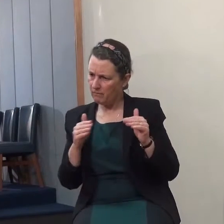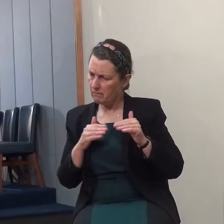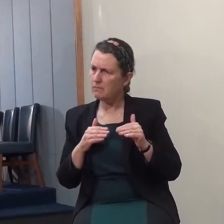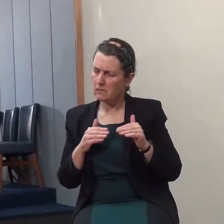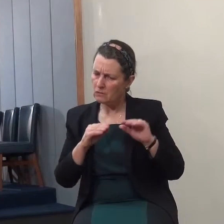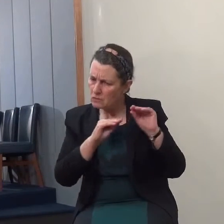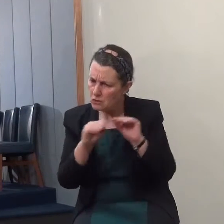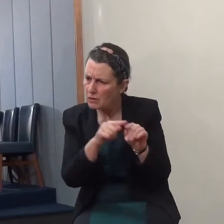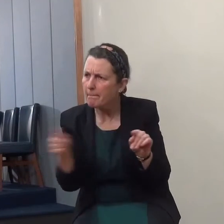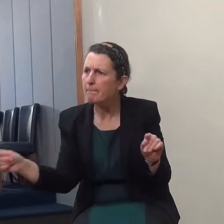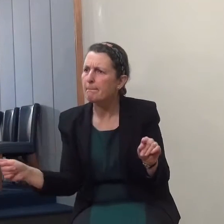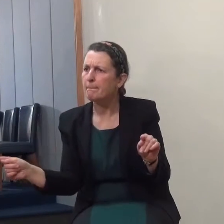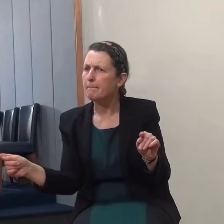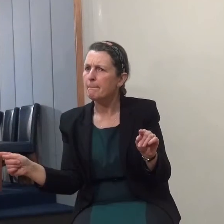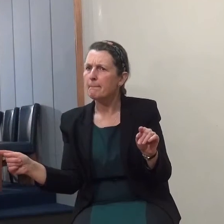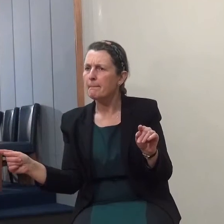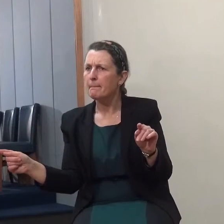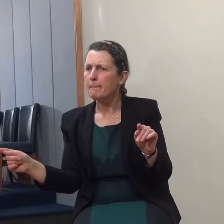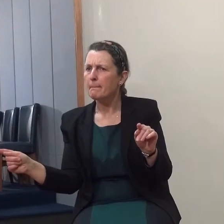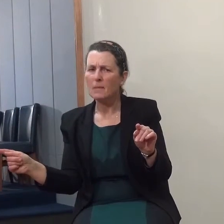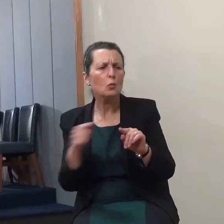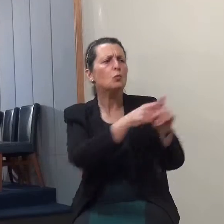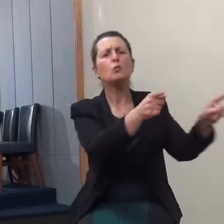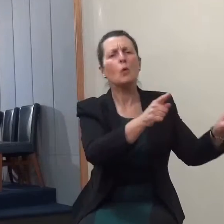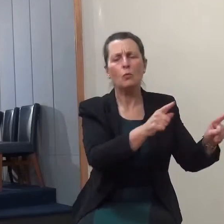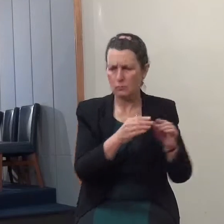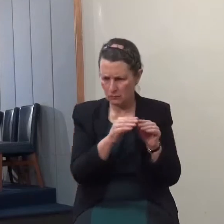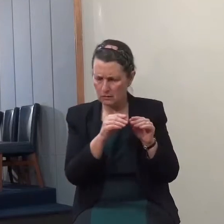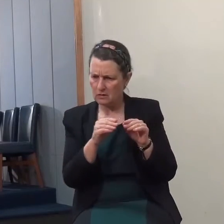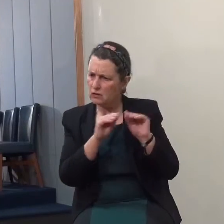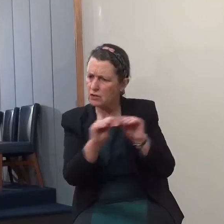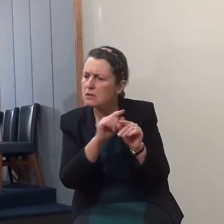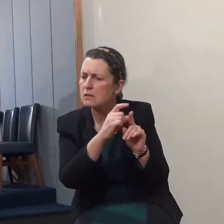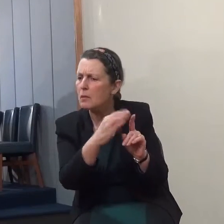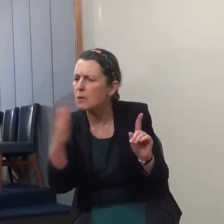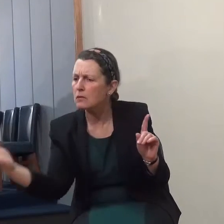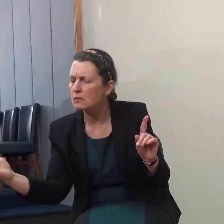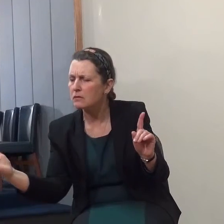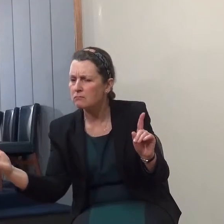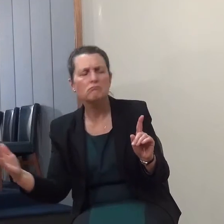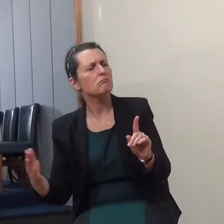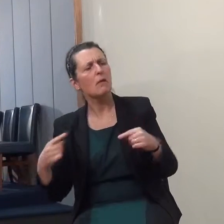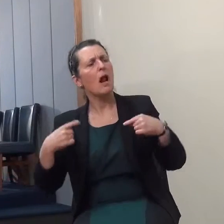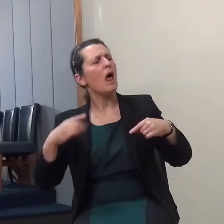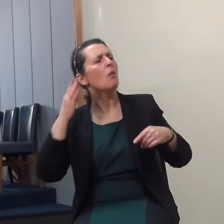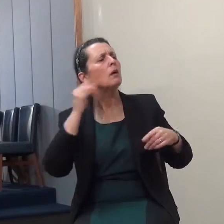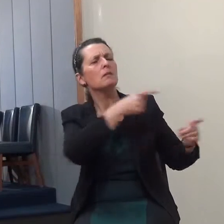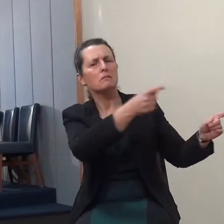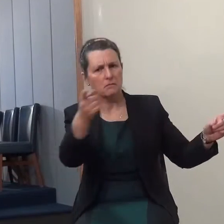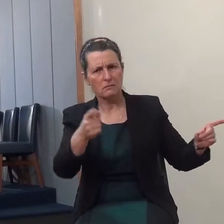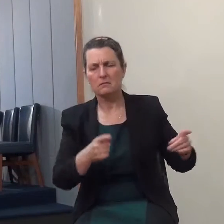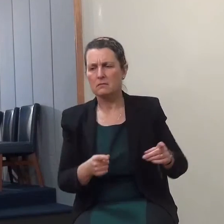their marching orders, the standards they've got to follow. But I want you all to hear, because while it's for